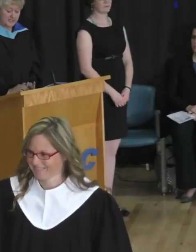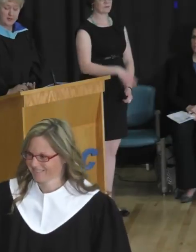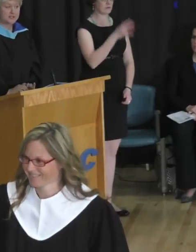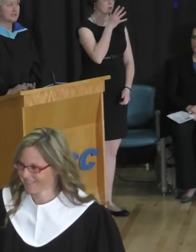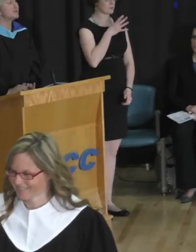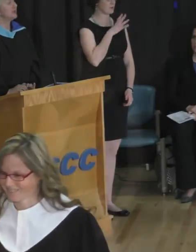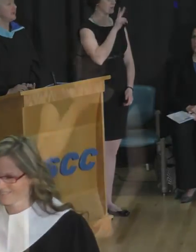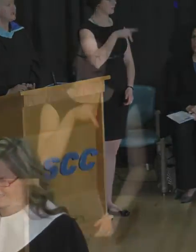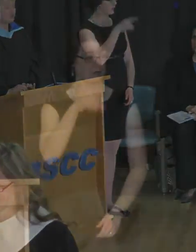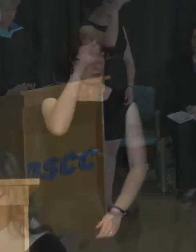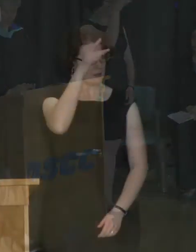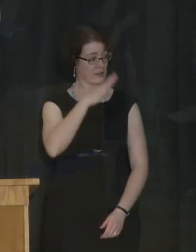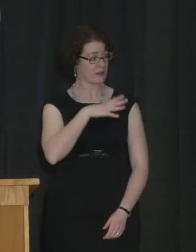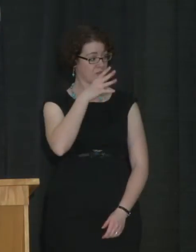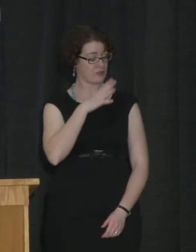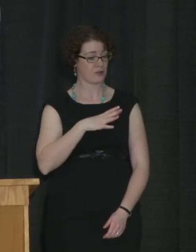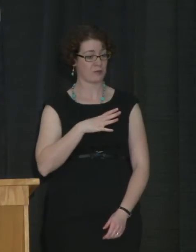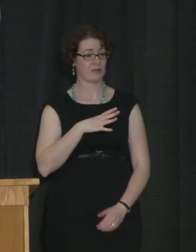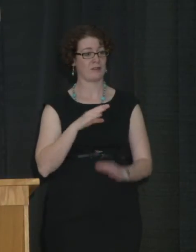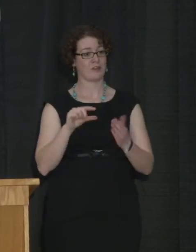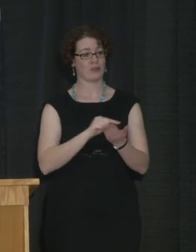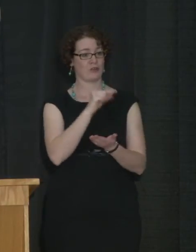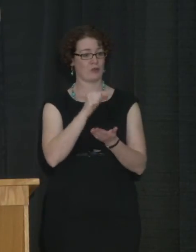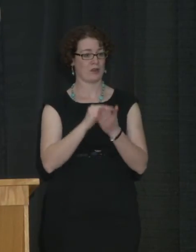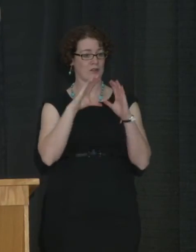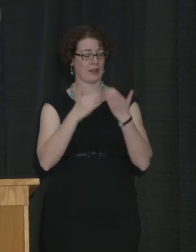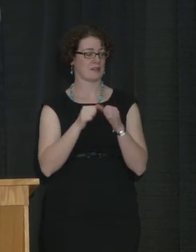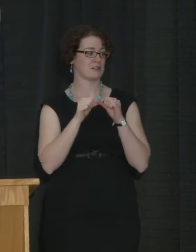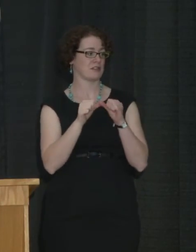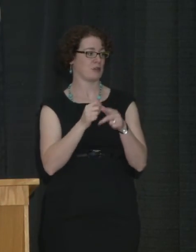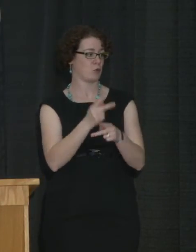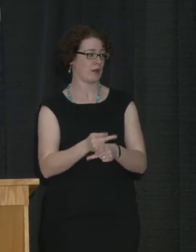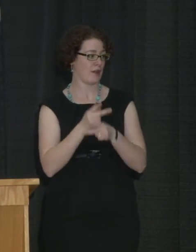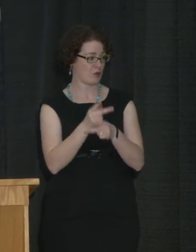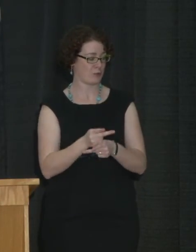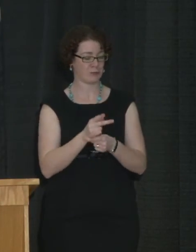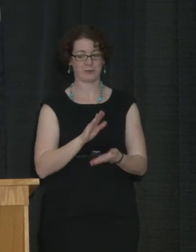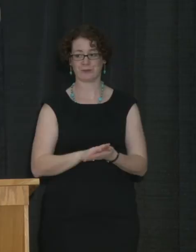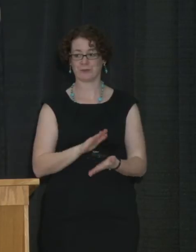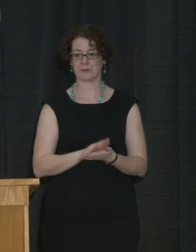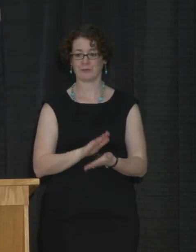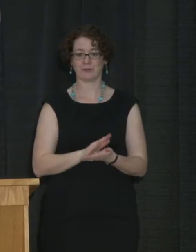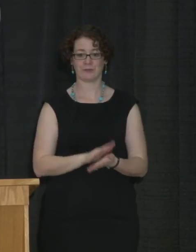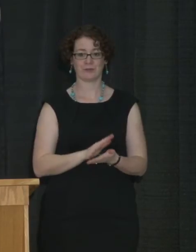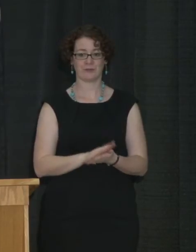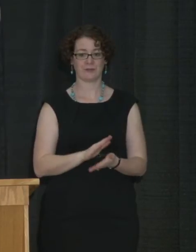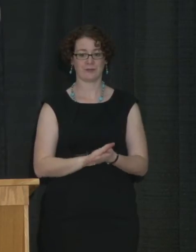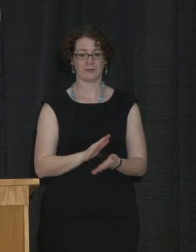Madam Vice President, ladies and gentlemen, the graduates in continuing care.